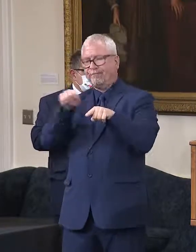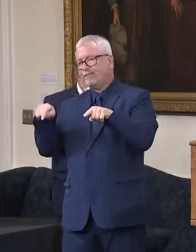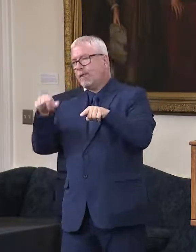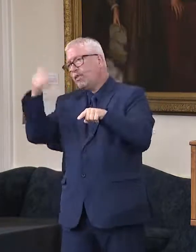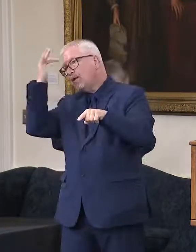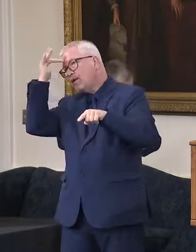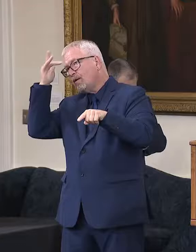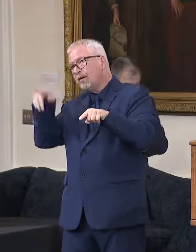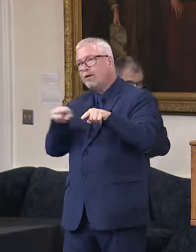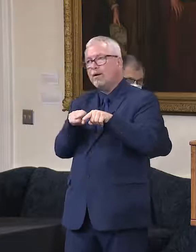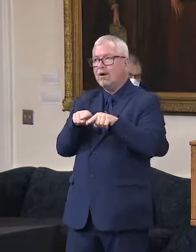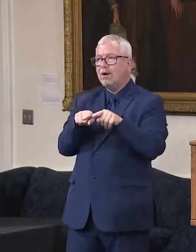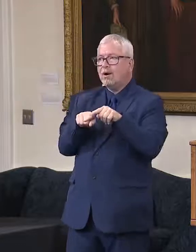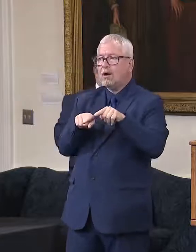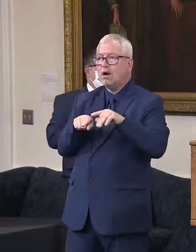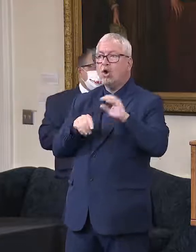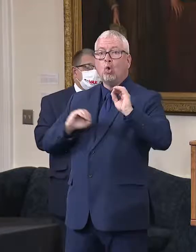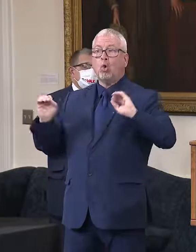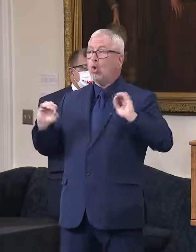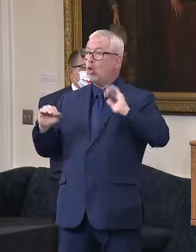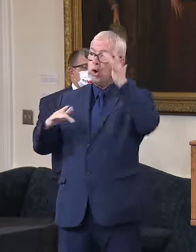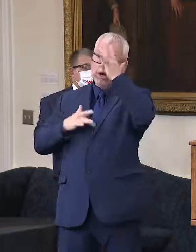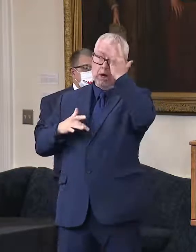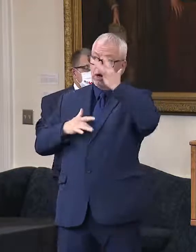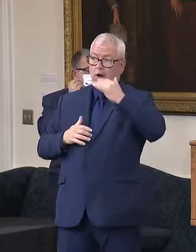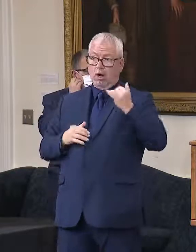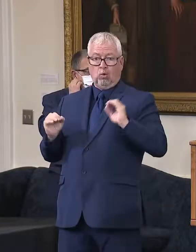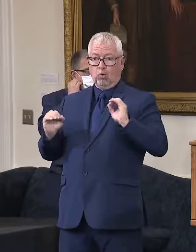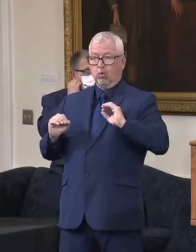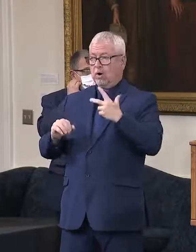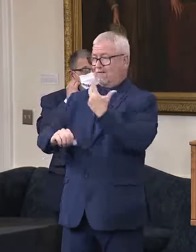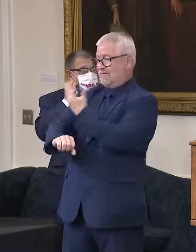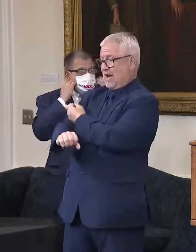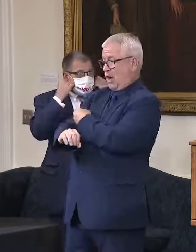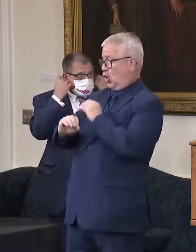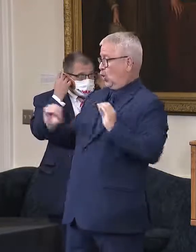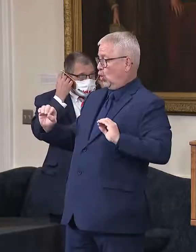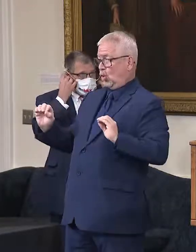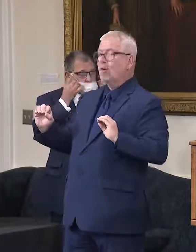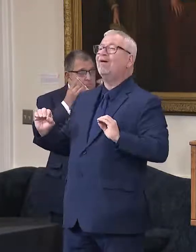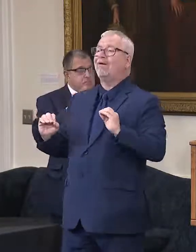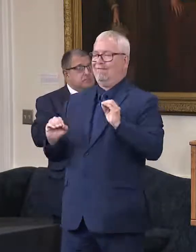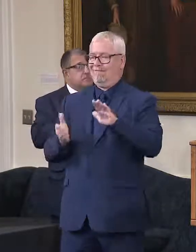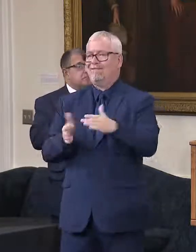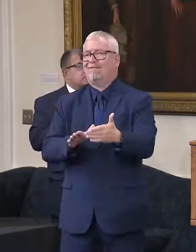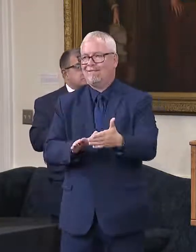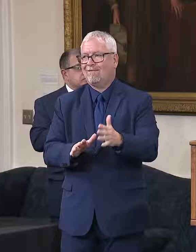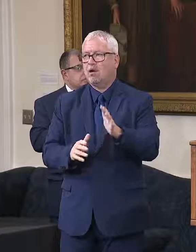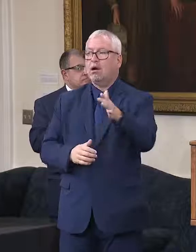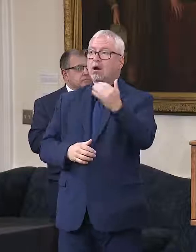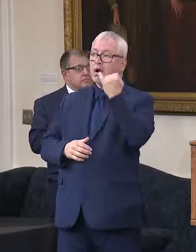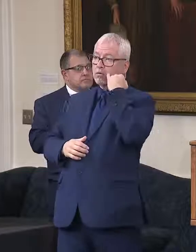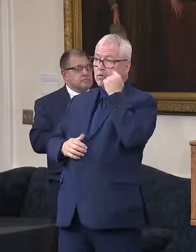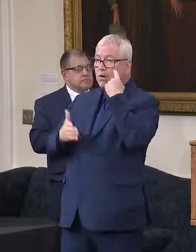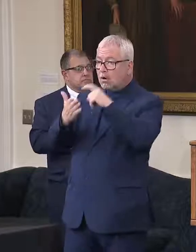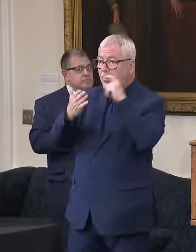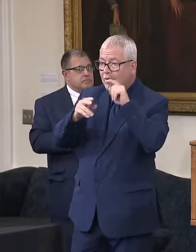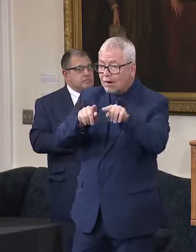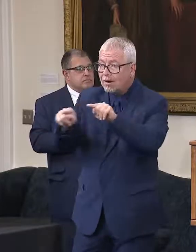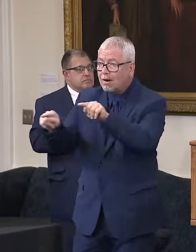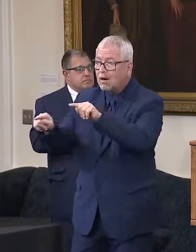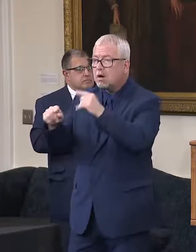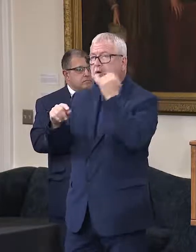some kind of a comorbidity dying that are vaccinated. But what we're seeing is, there's less than